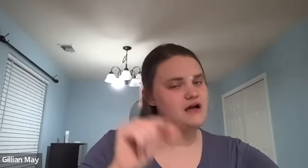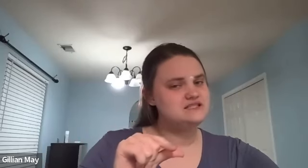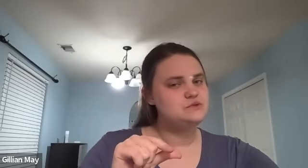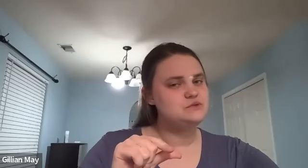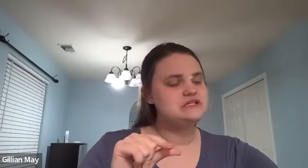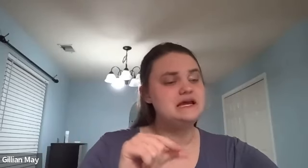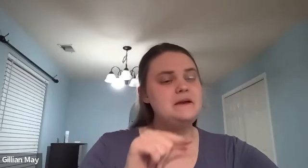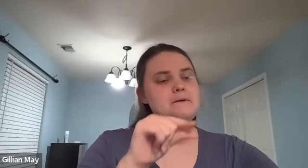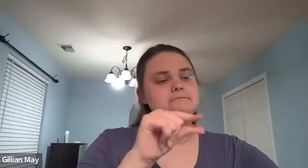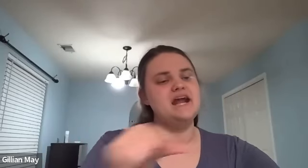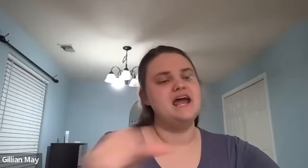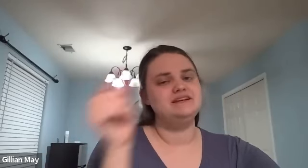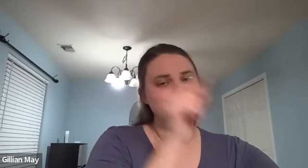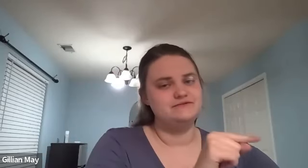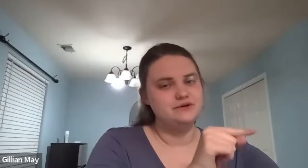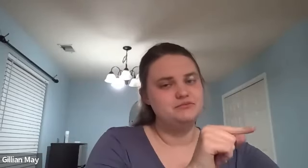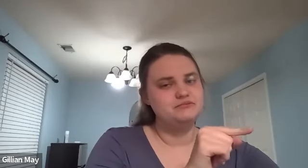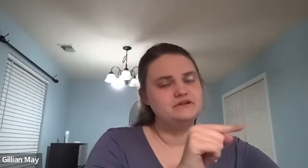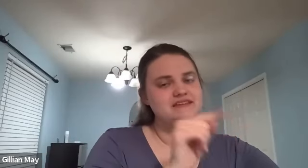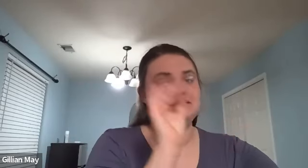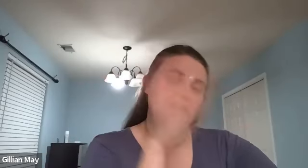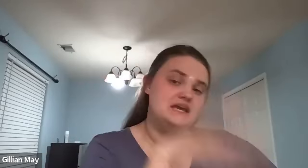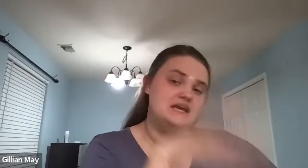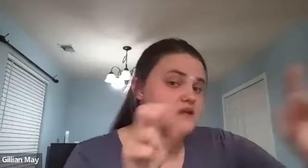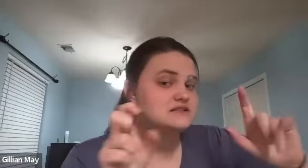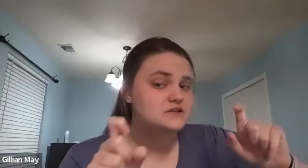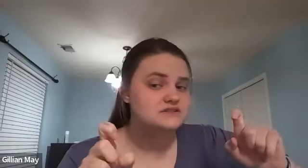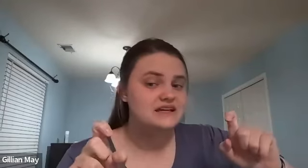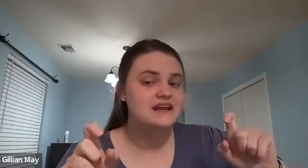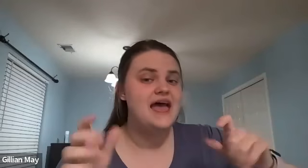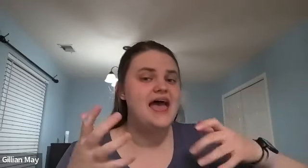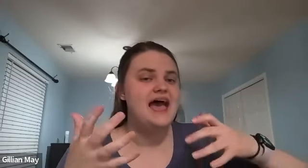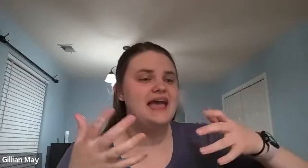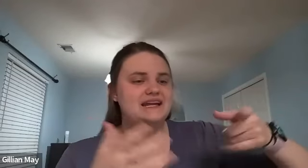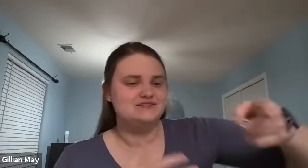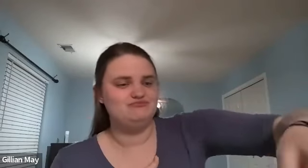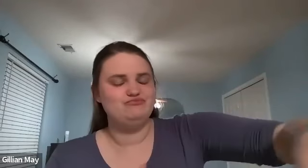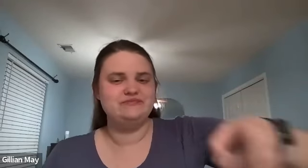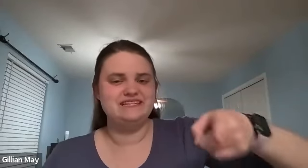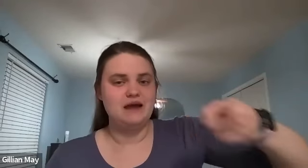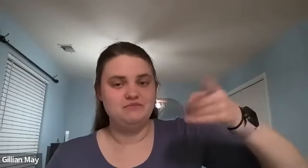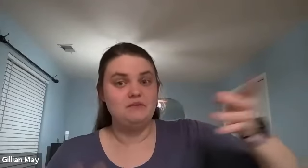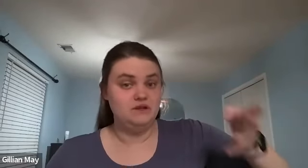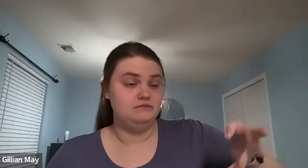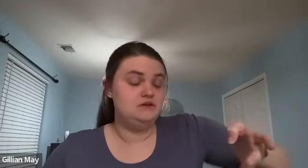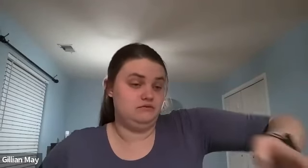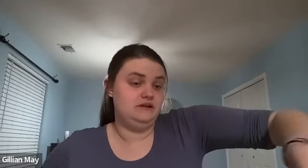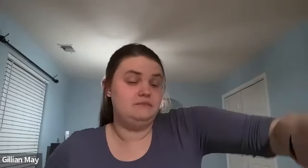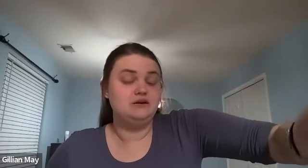Alice in Wonderland, but I have like a different book that's like based on Alice in Wonderland. And it's sitting, I'm in middle of